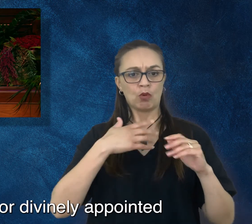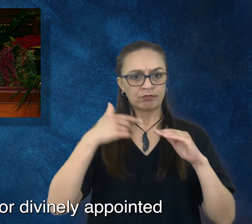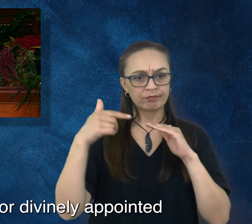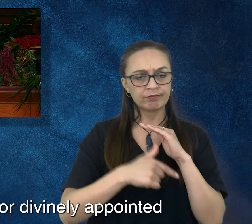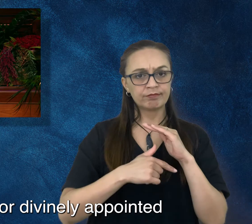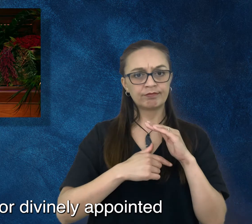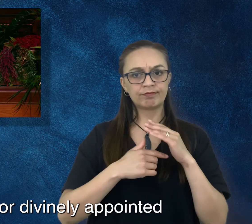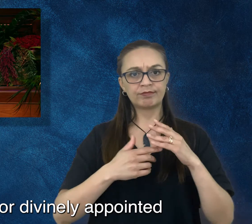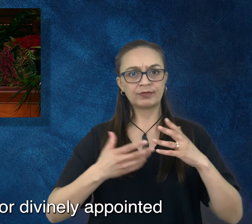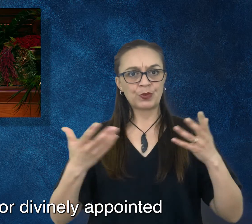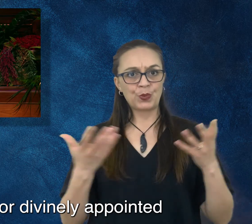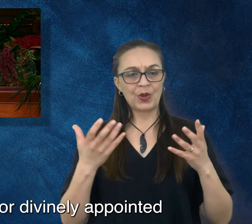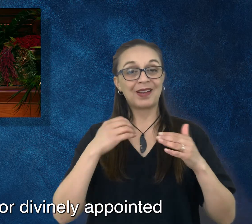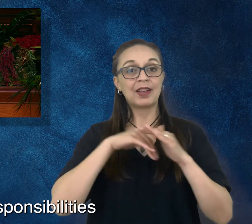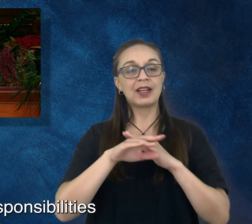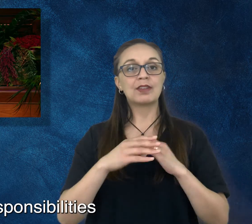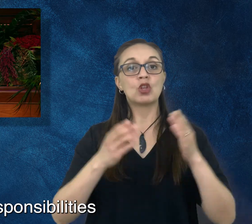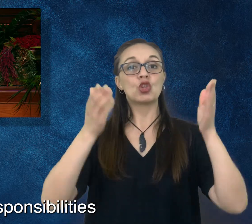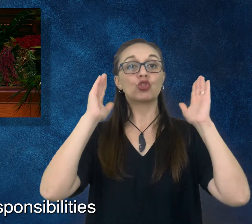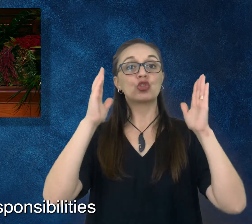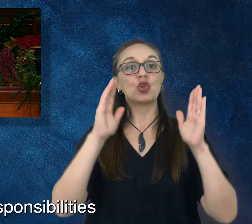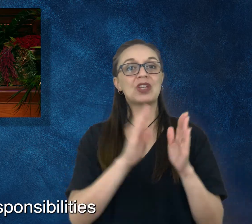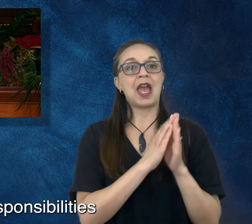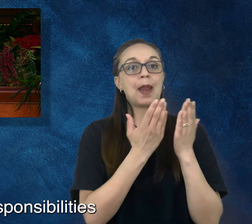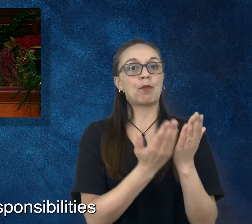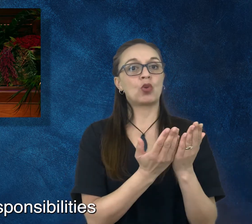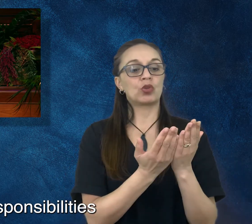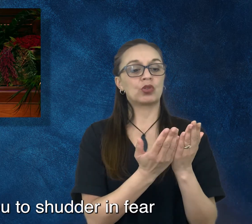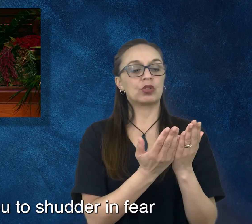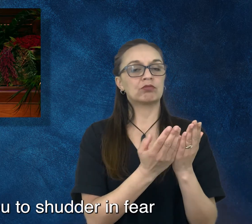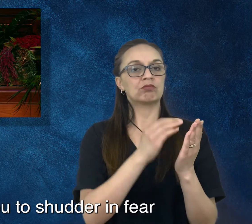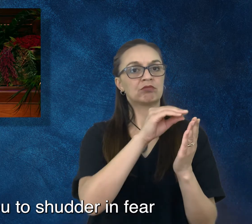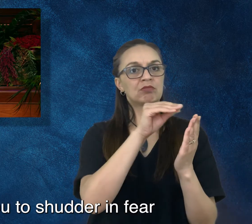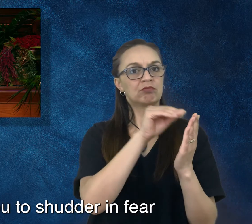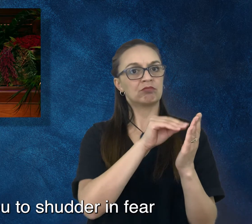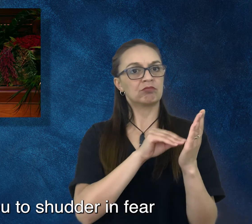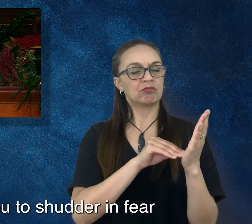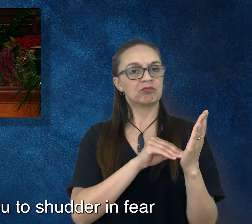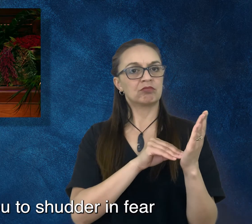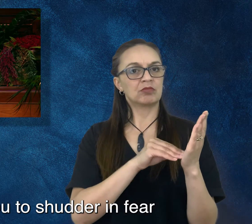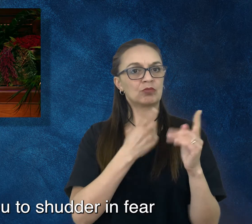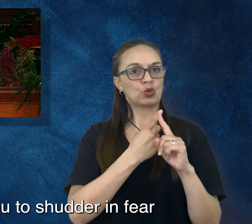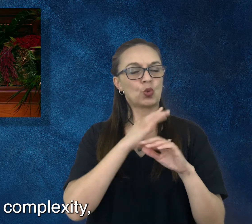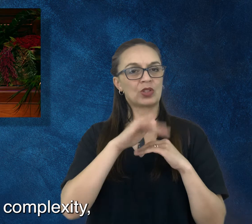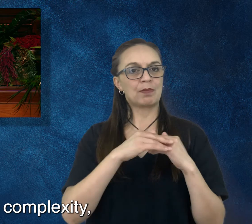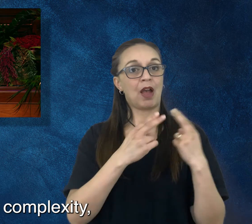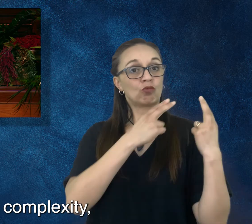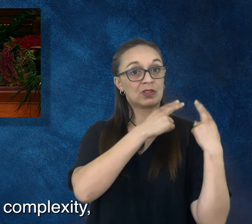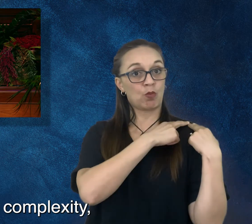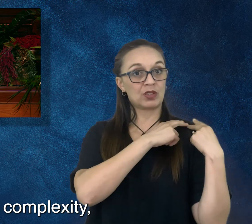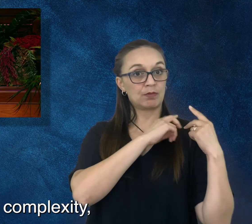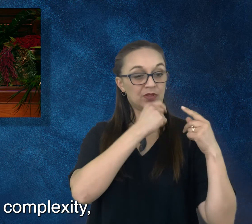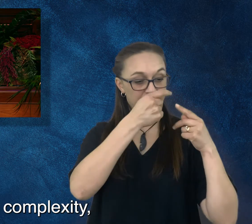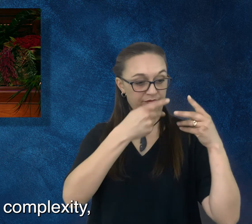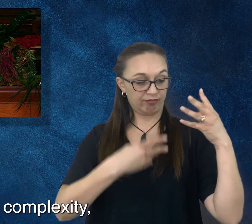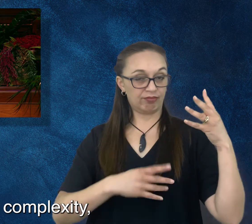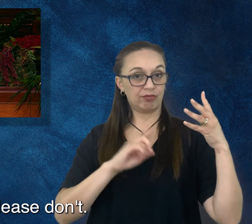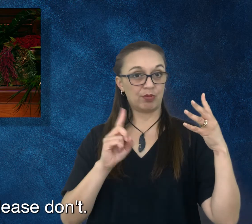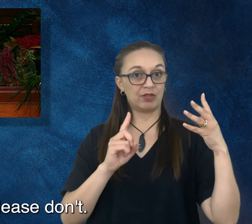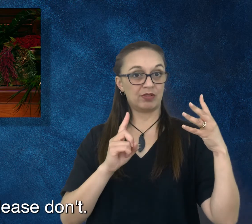Handbook or divinely appointed responsibilities causes you to shudder in fear of complexity,